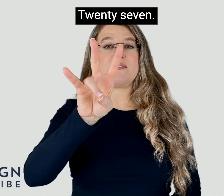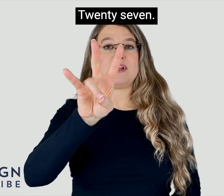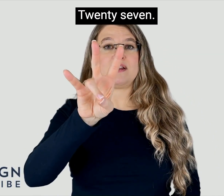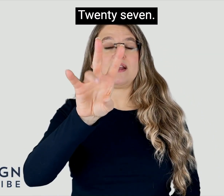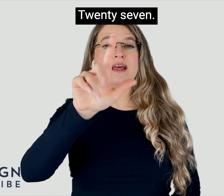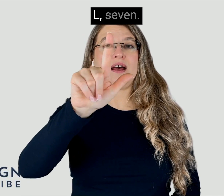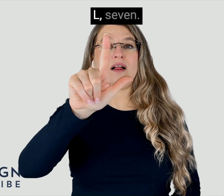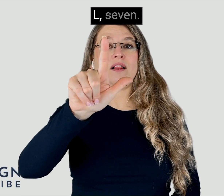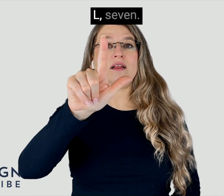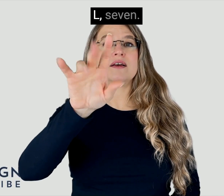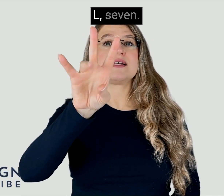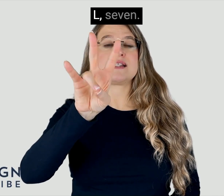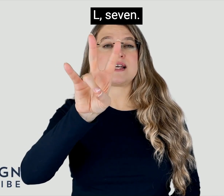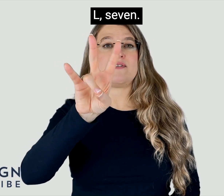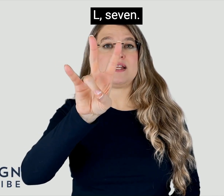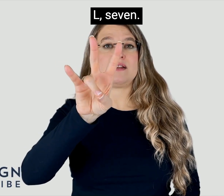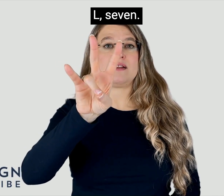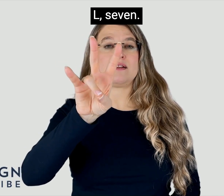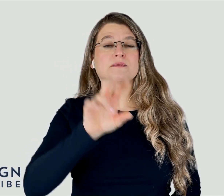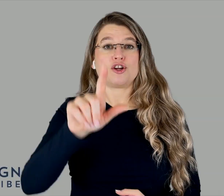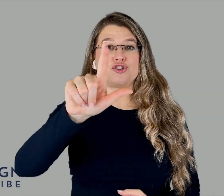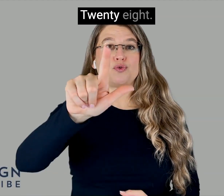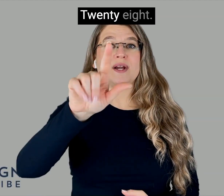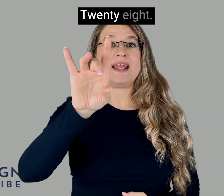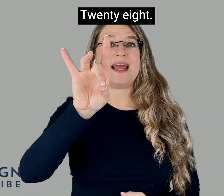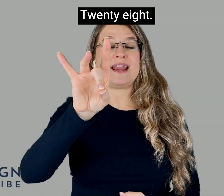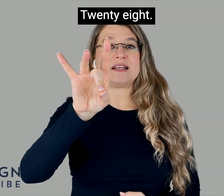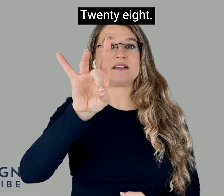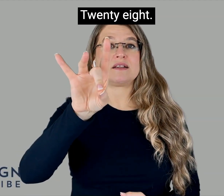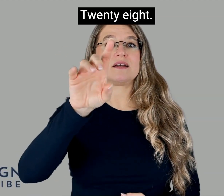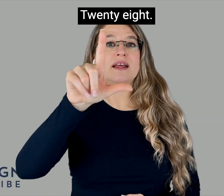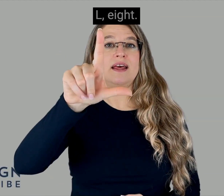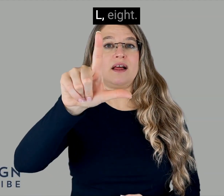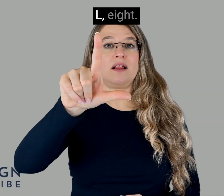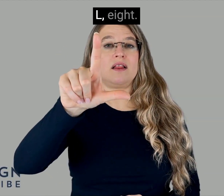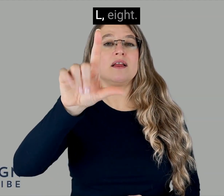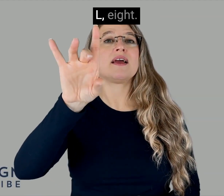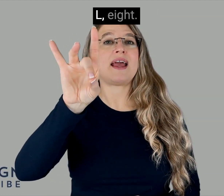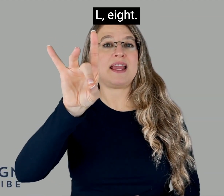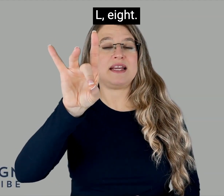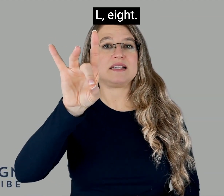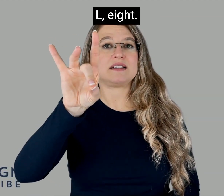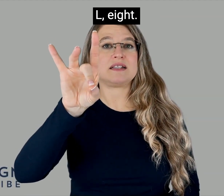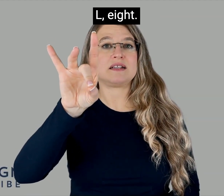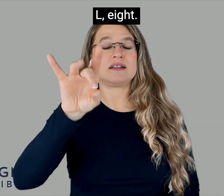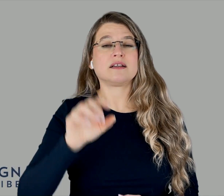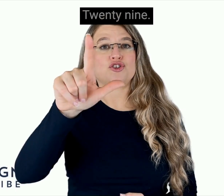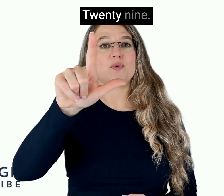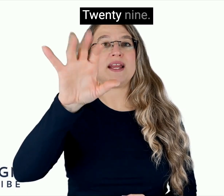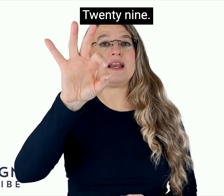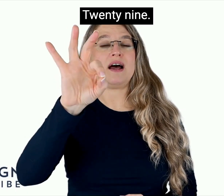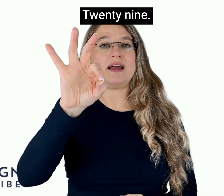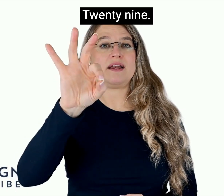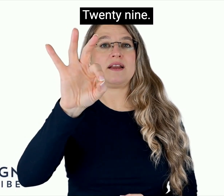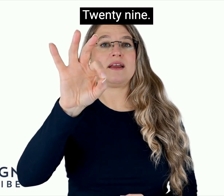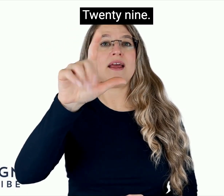27. L, 7. 28. L, 8. 29.